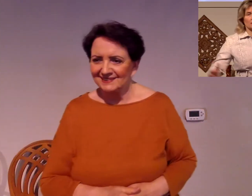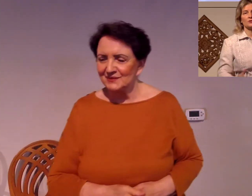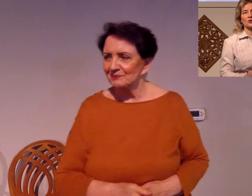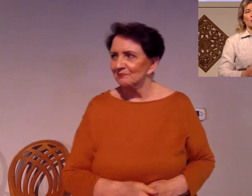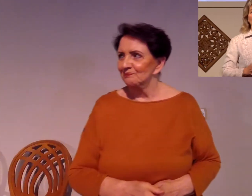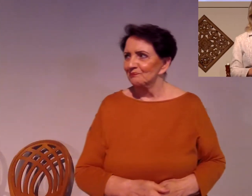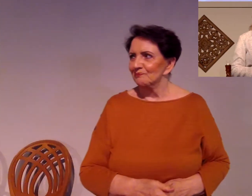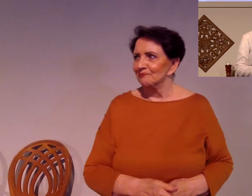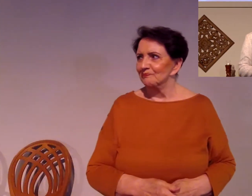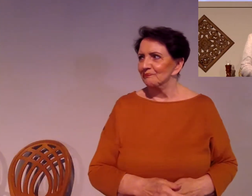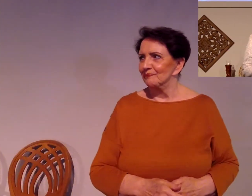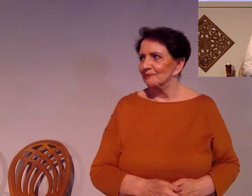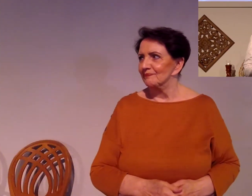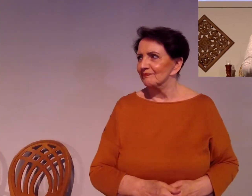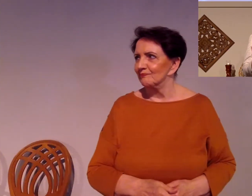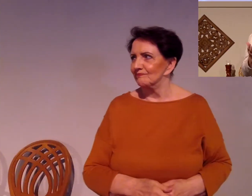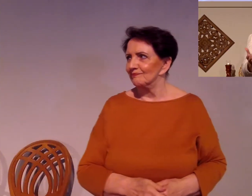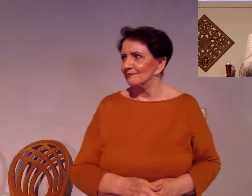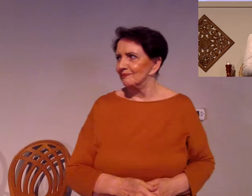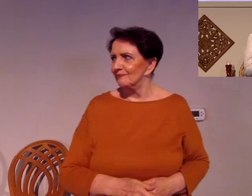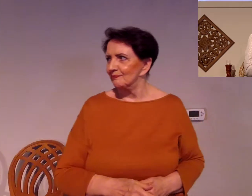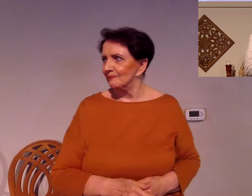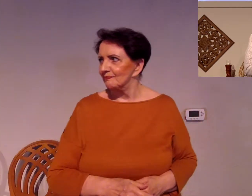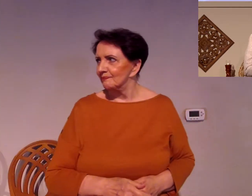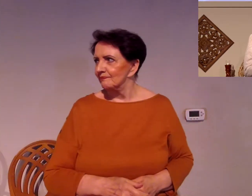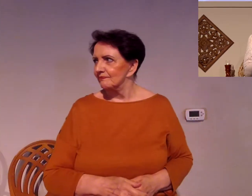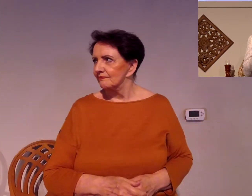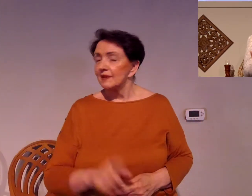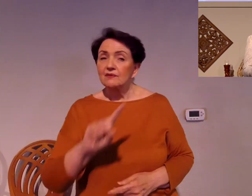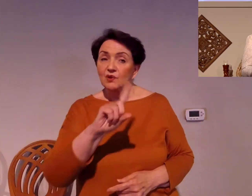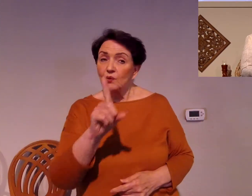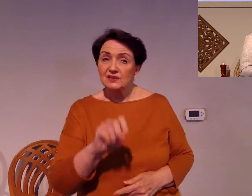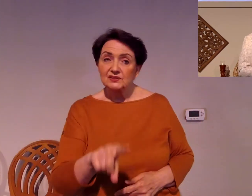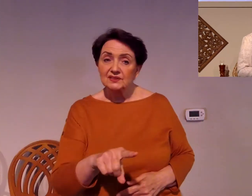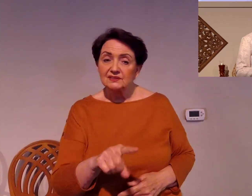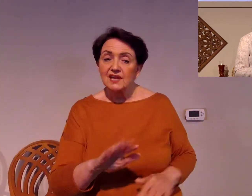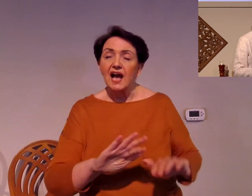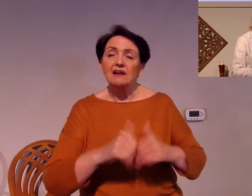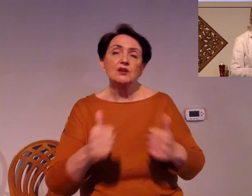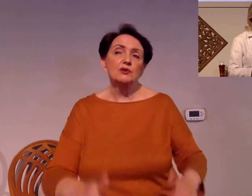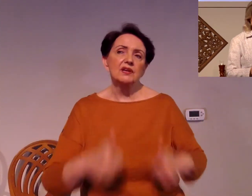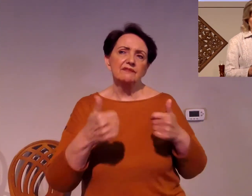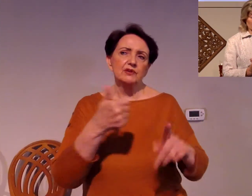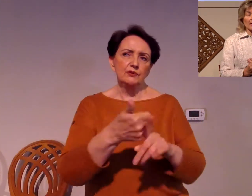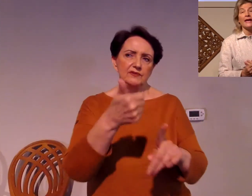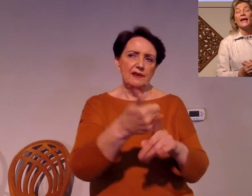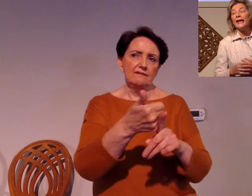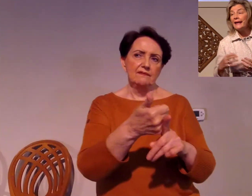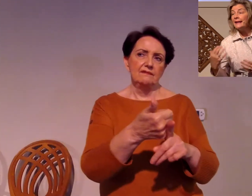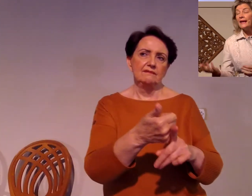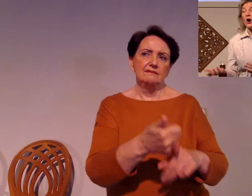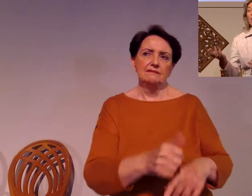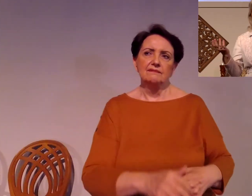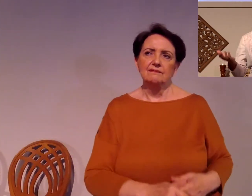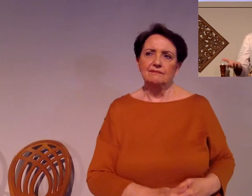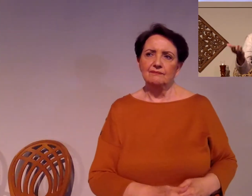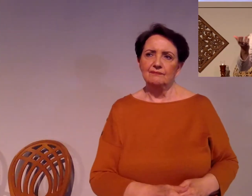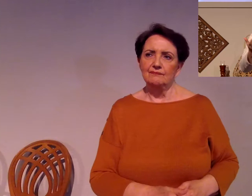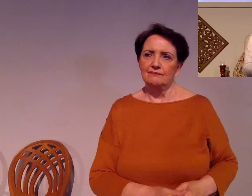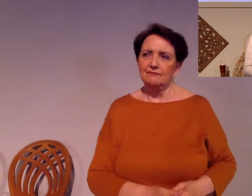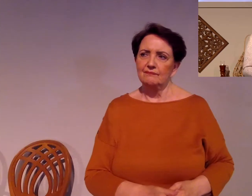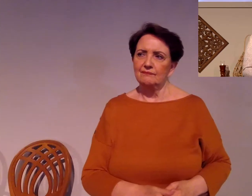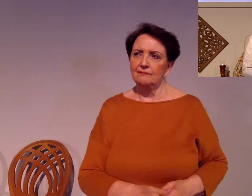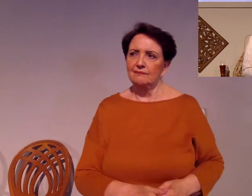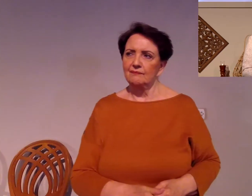Yes. So the question then comes, how do you limit yourself, right? And are you